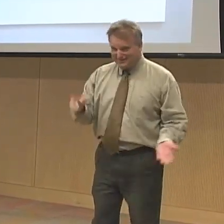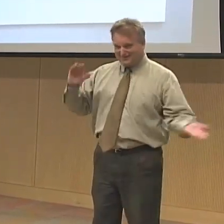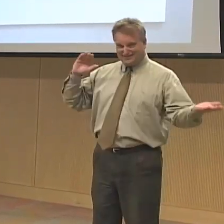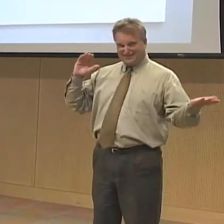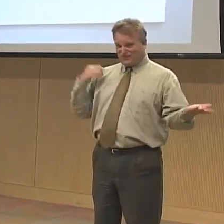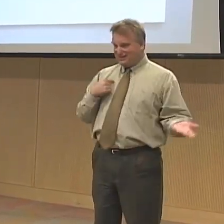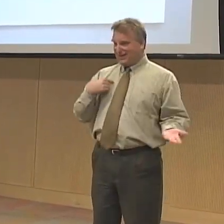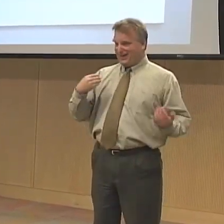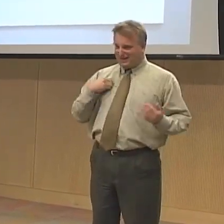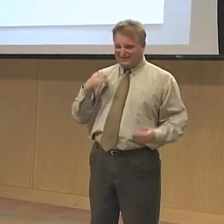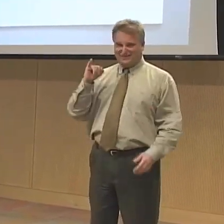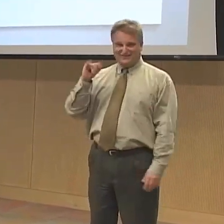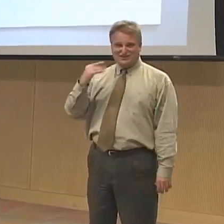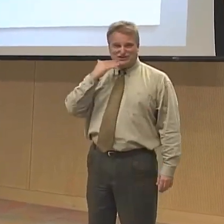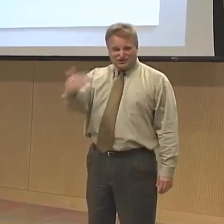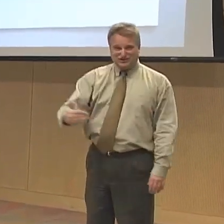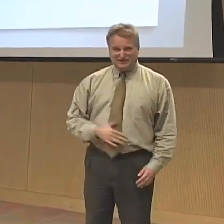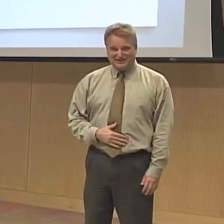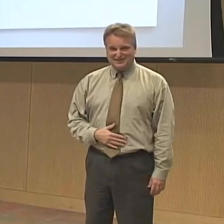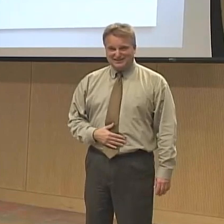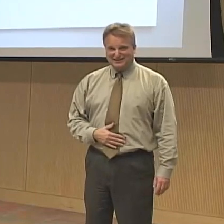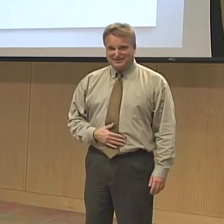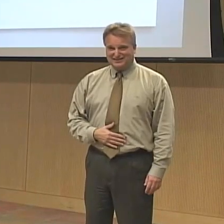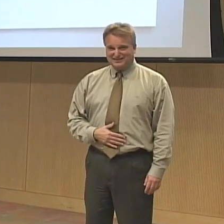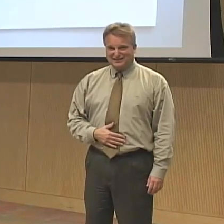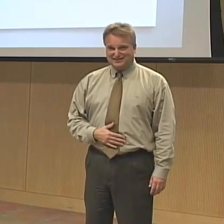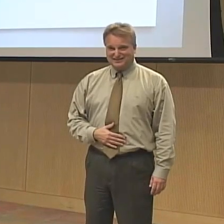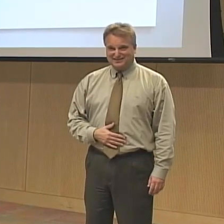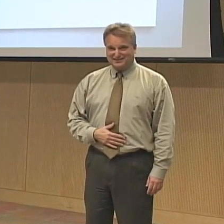deaf. We have it good.